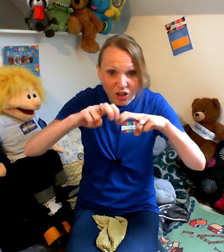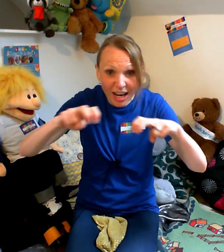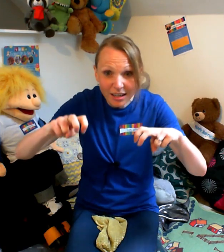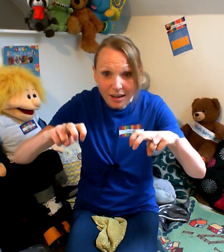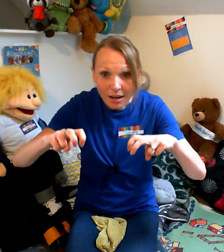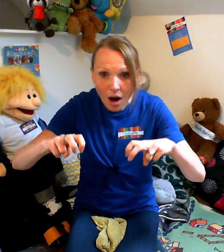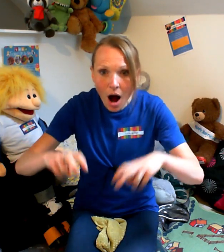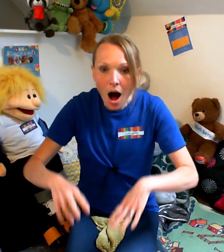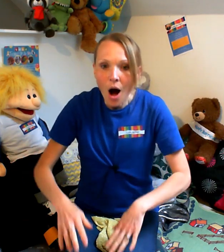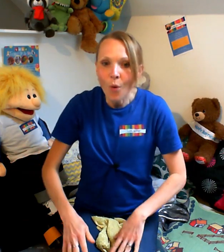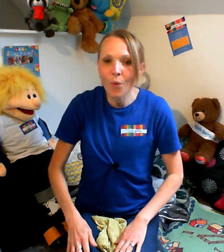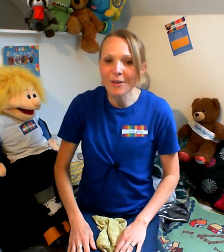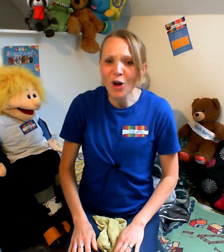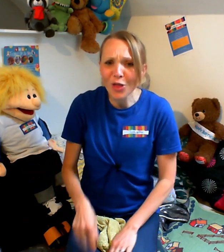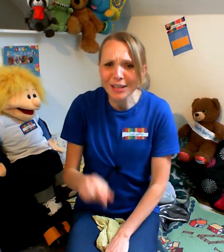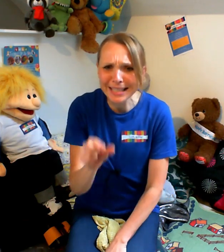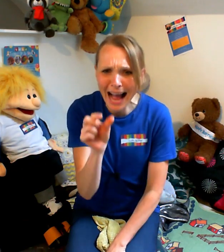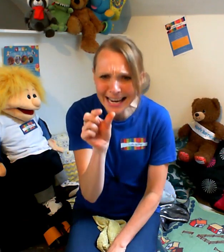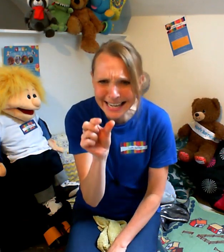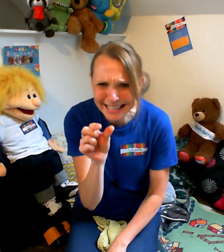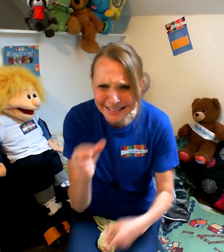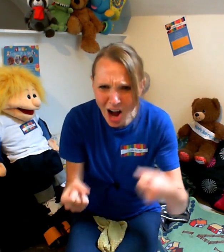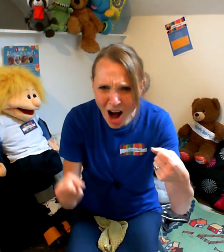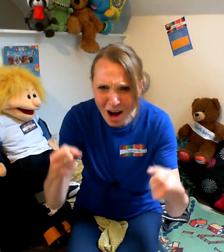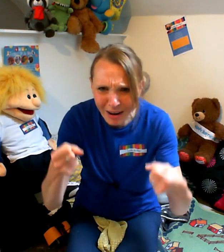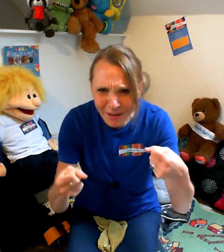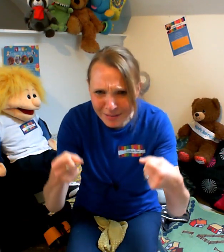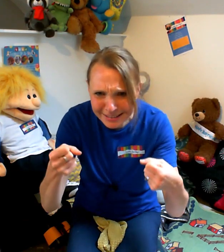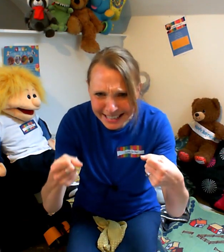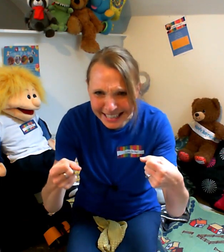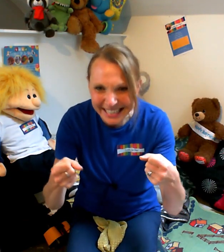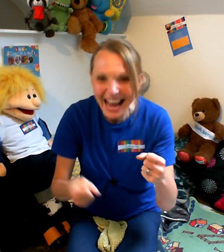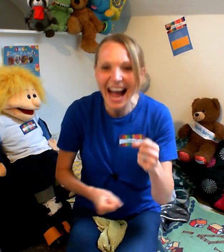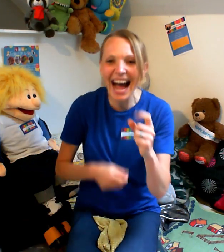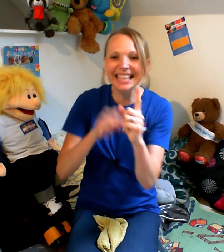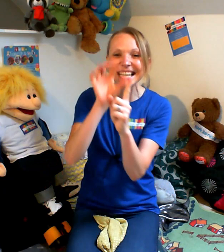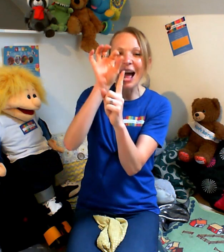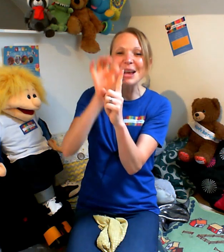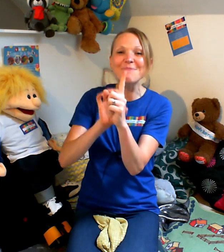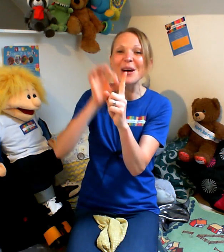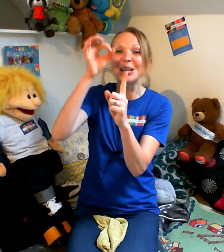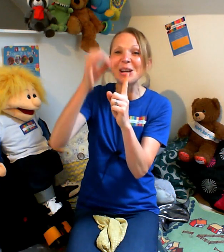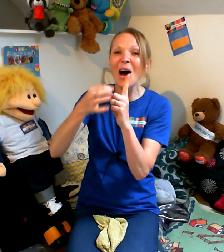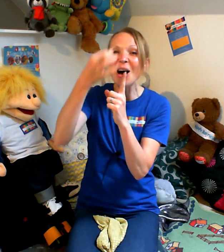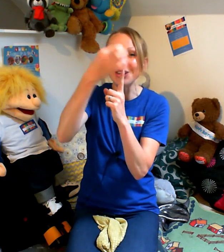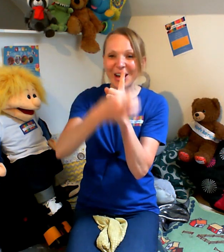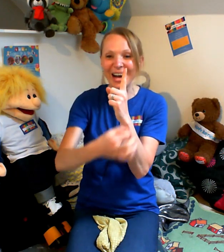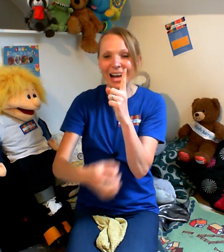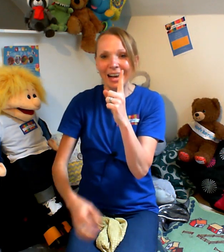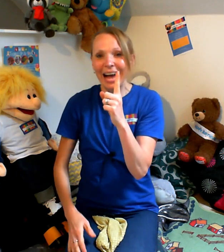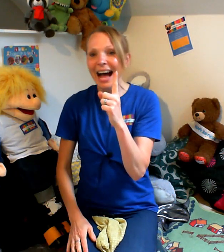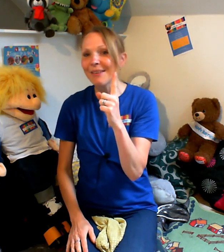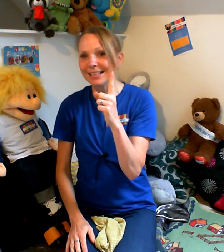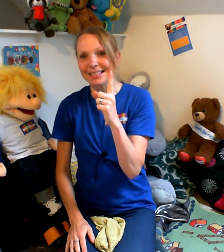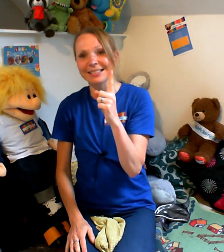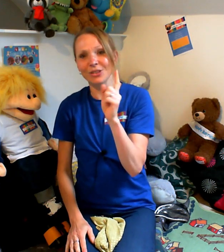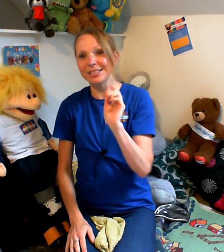searching. We've got the tiniest cob I've ever seen and a banana. Harris is still